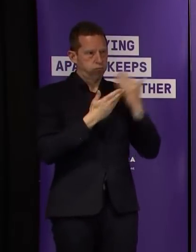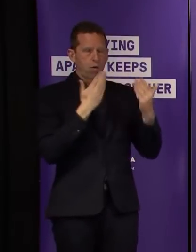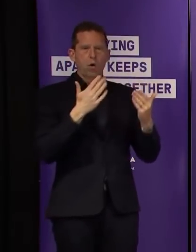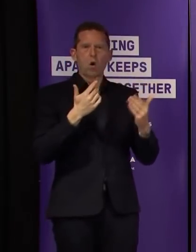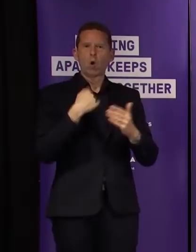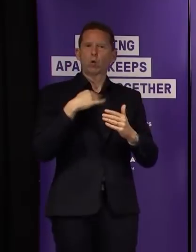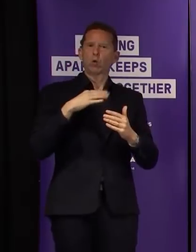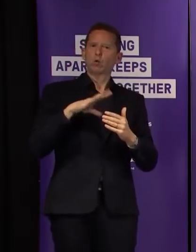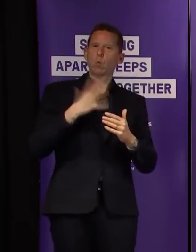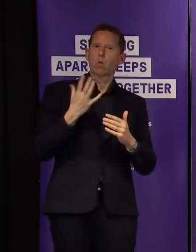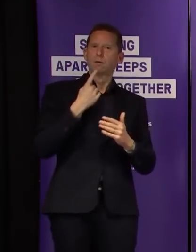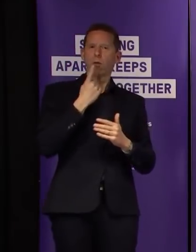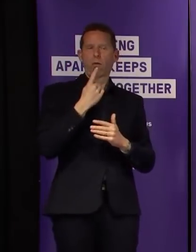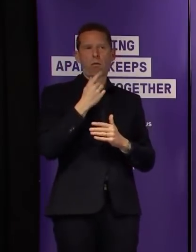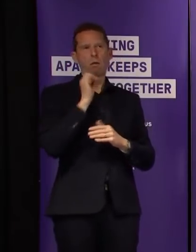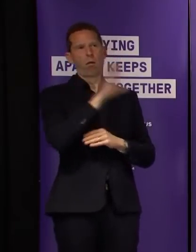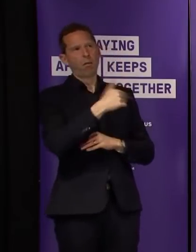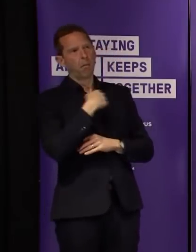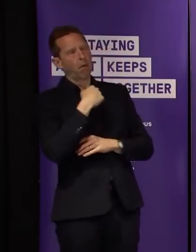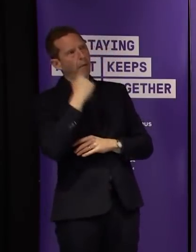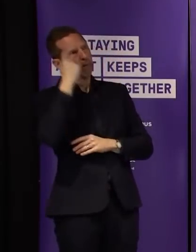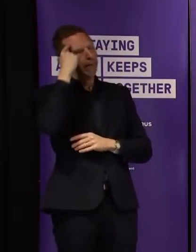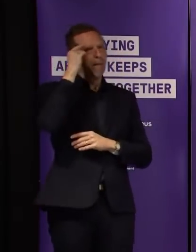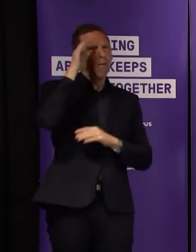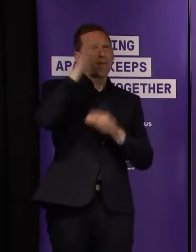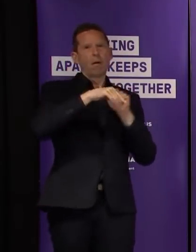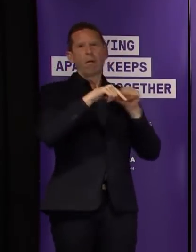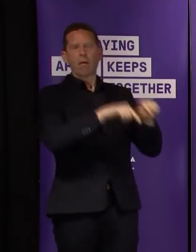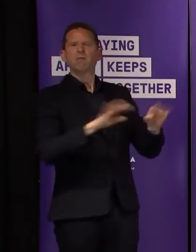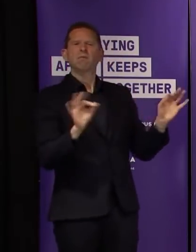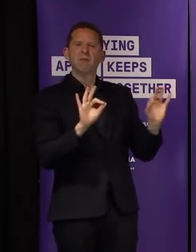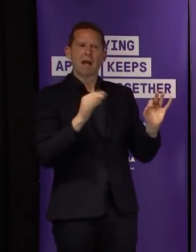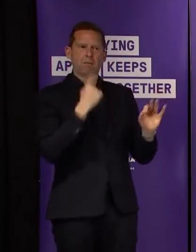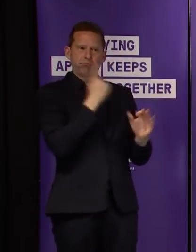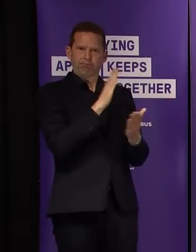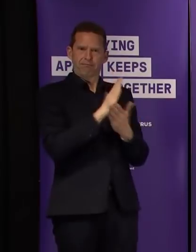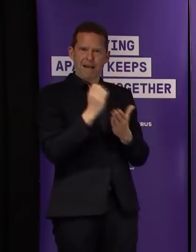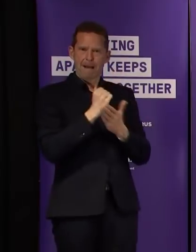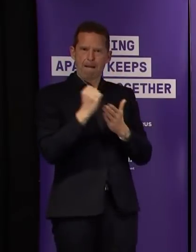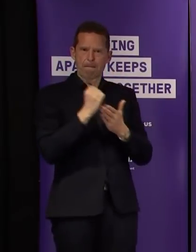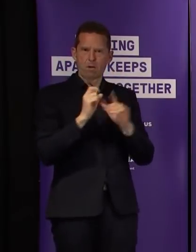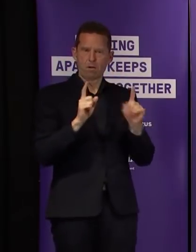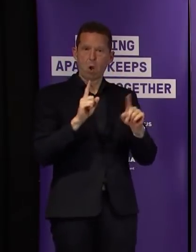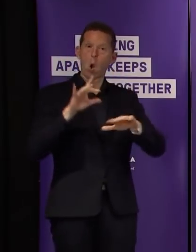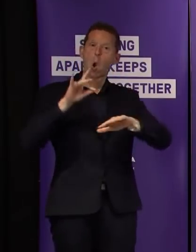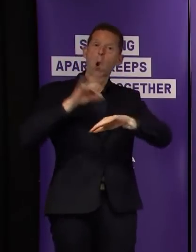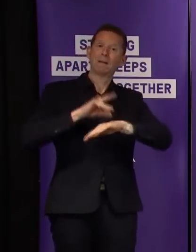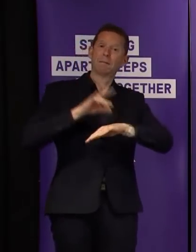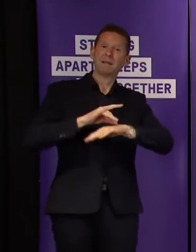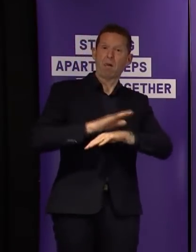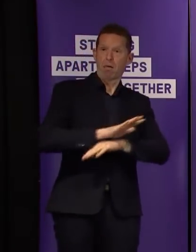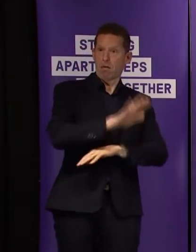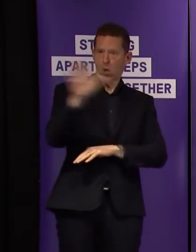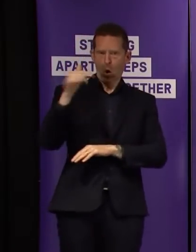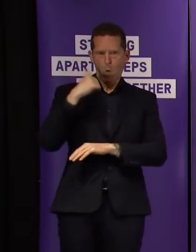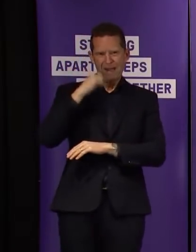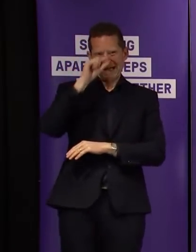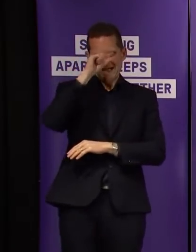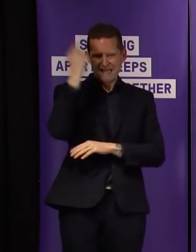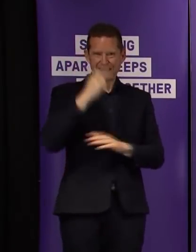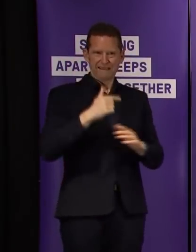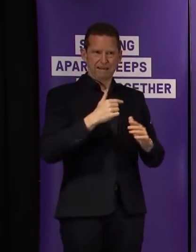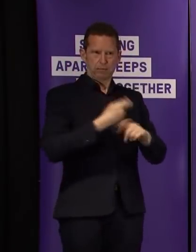views on the sector and all those sorts of things. That's not productive. In terms of hospitals, we're doing everything we possibly can to provide